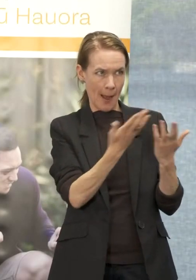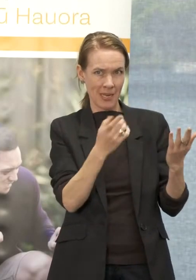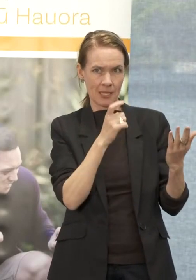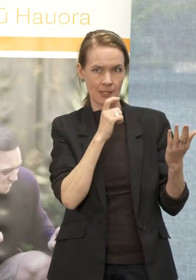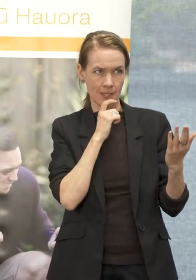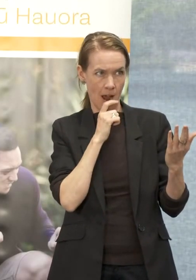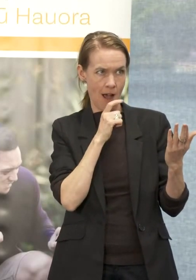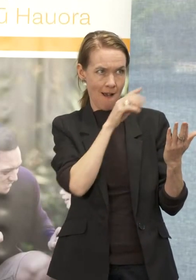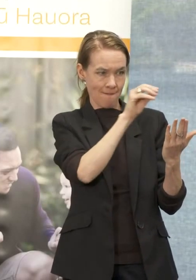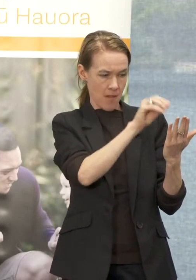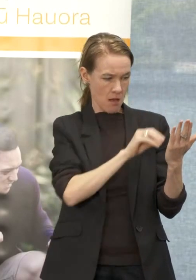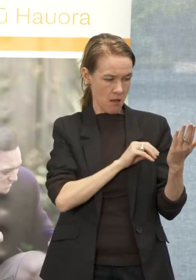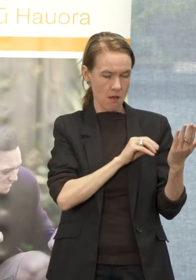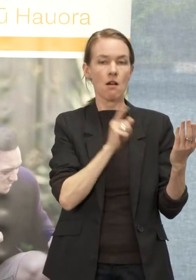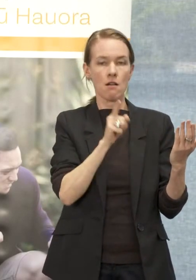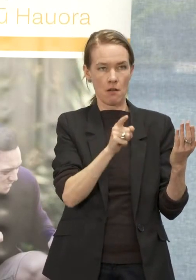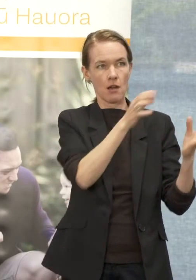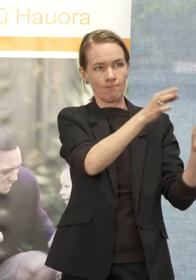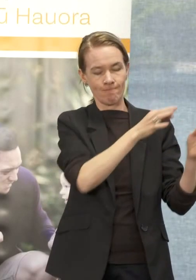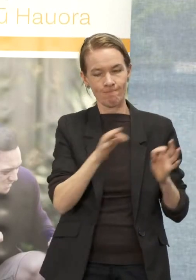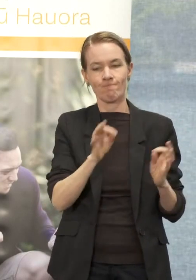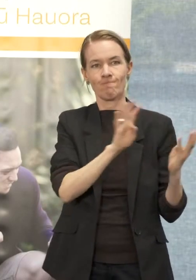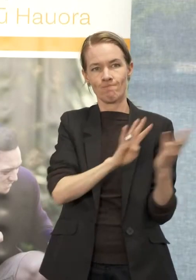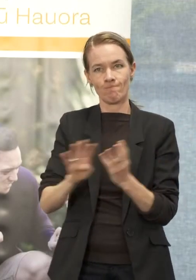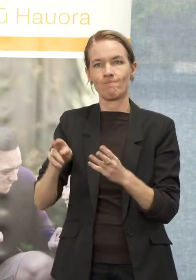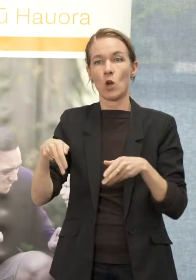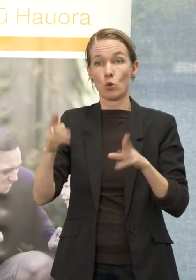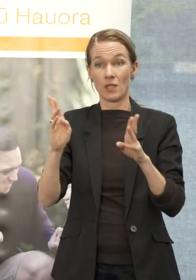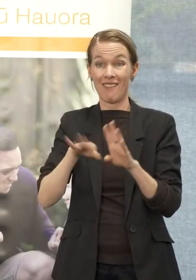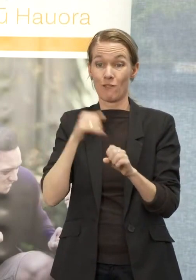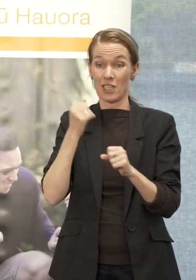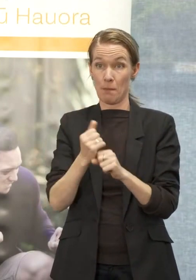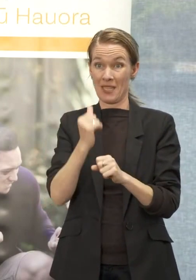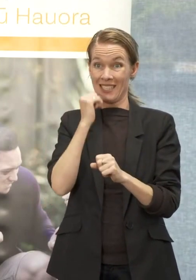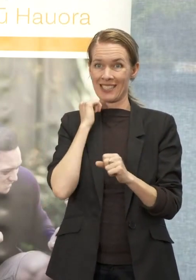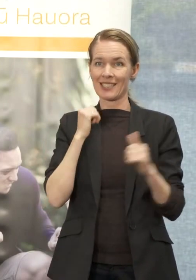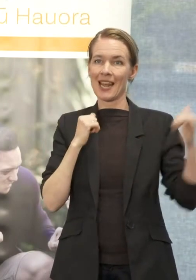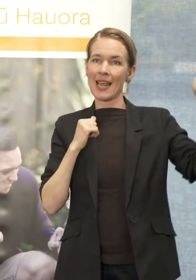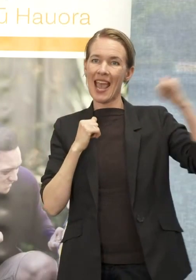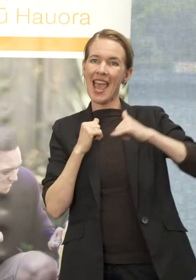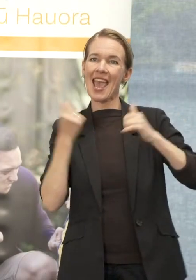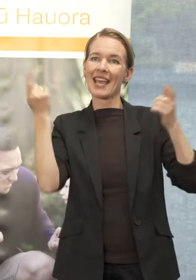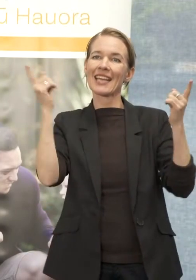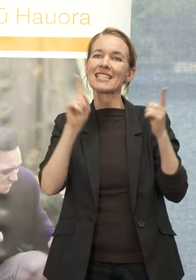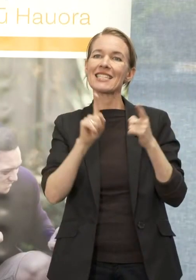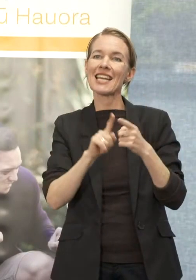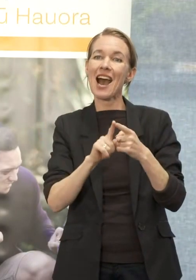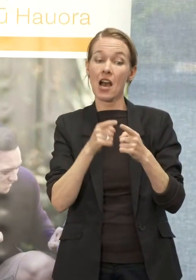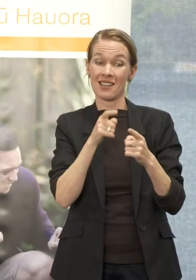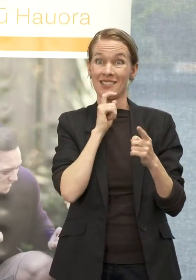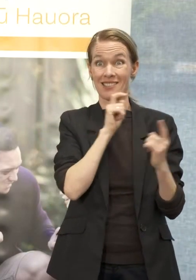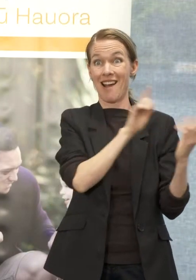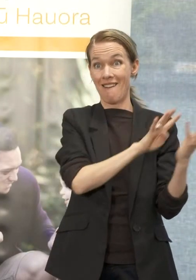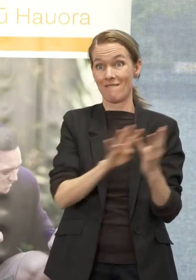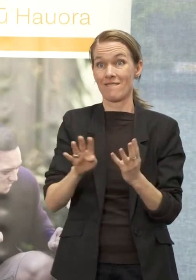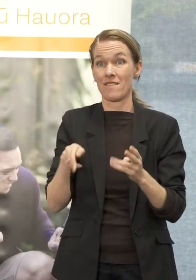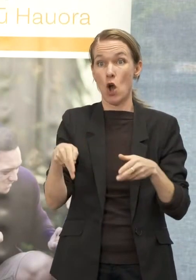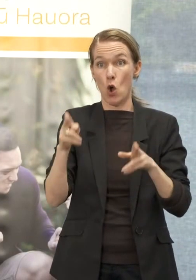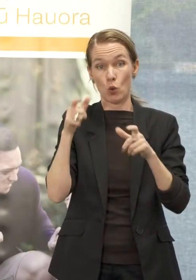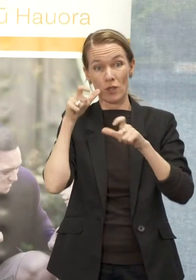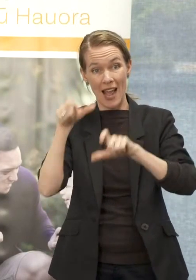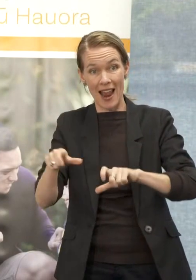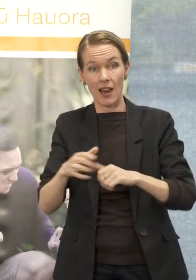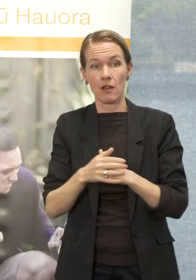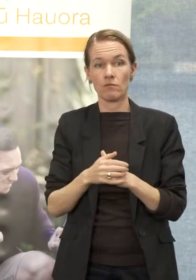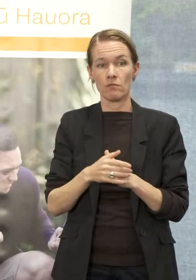crew had already gone into managed isolation, so that will be managed as part of the process going forward. Do you know roughly what the numbers are? Is it dozens a